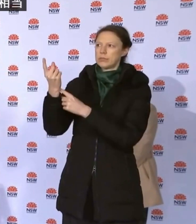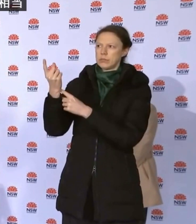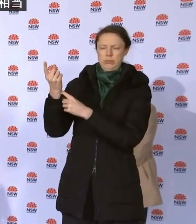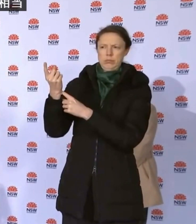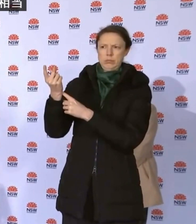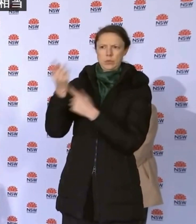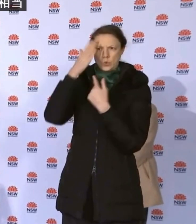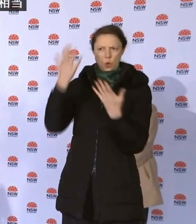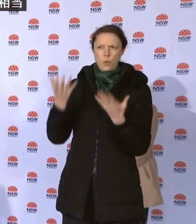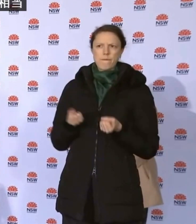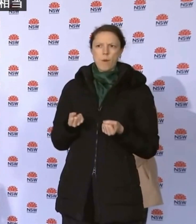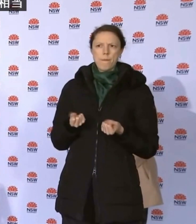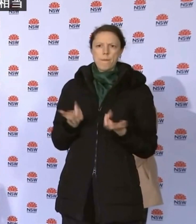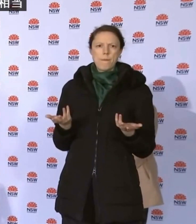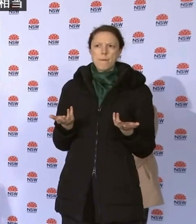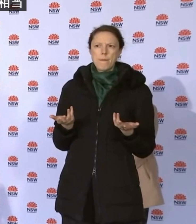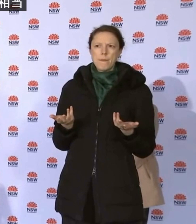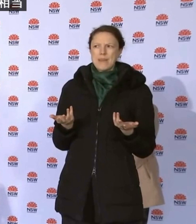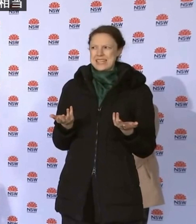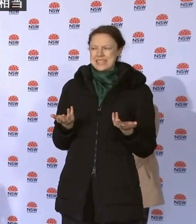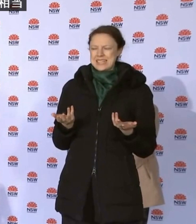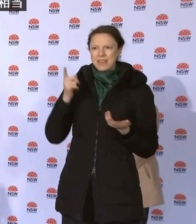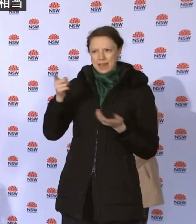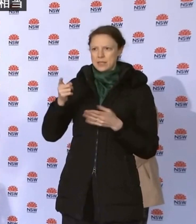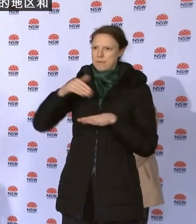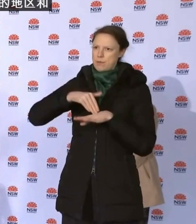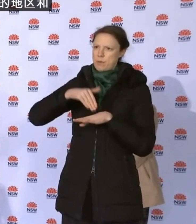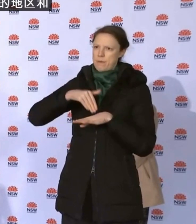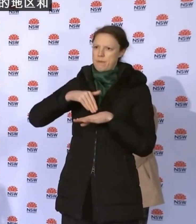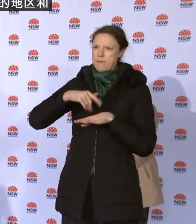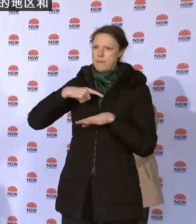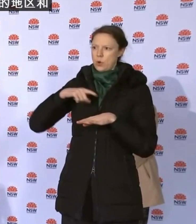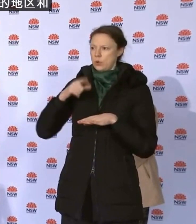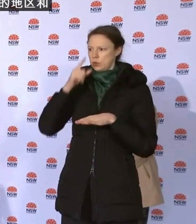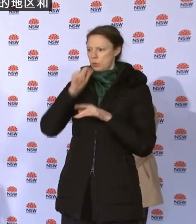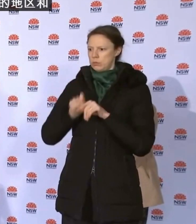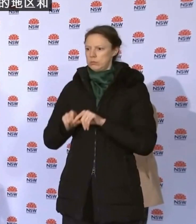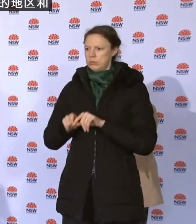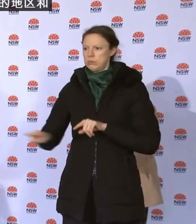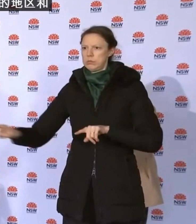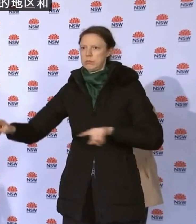yet to crack and yet to break. That engenders quite significant concern